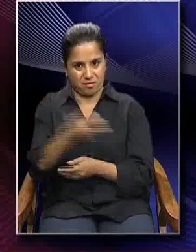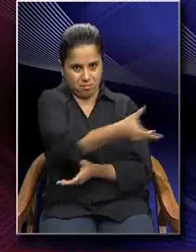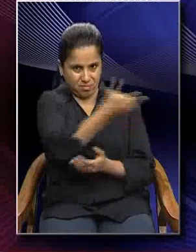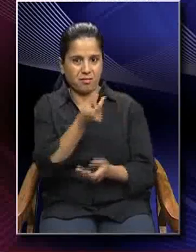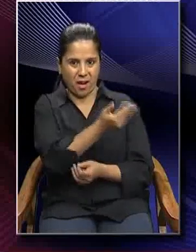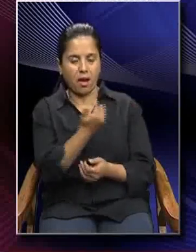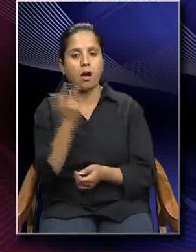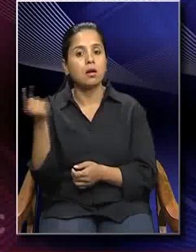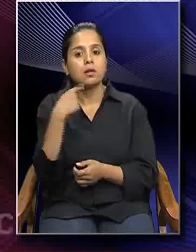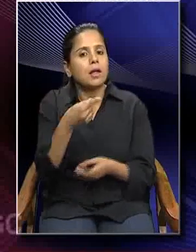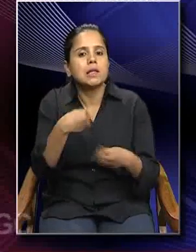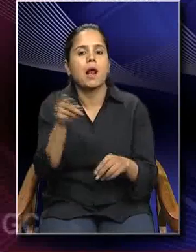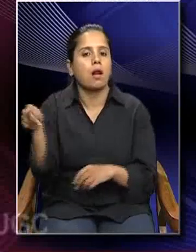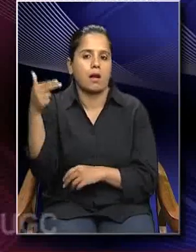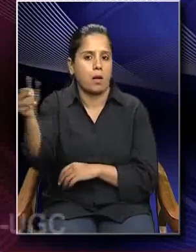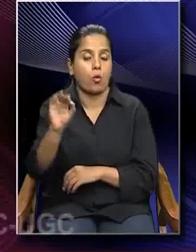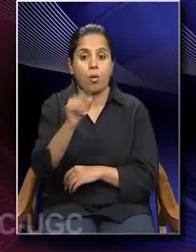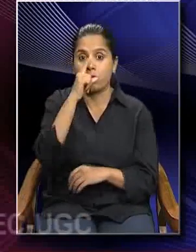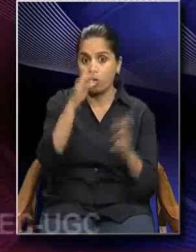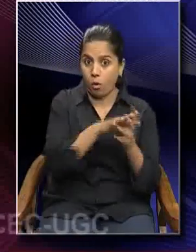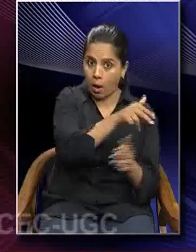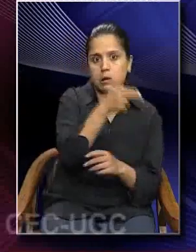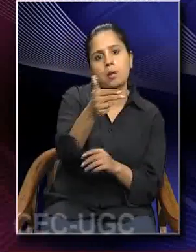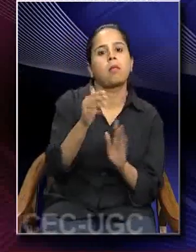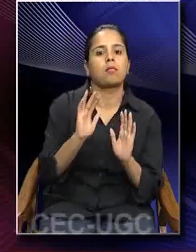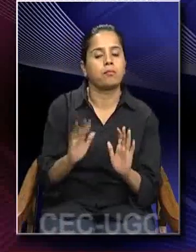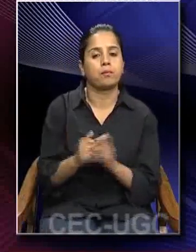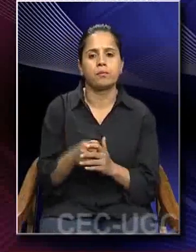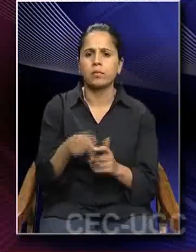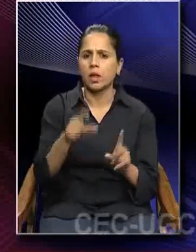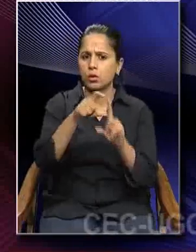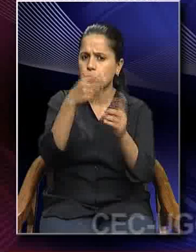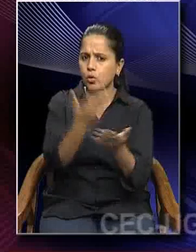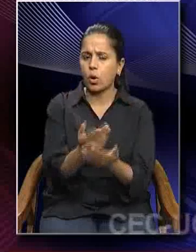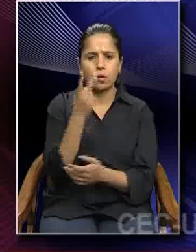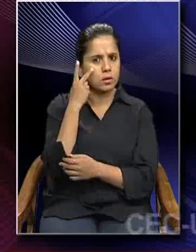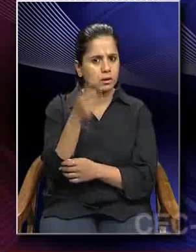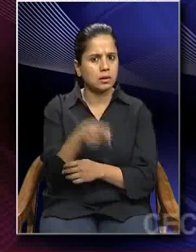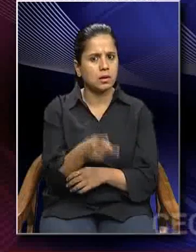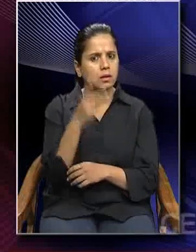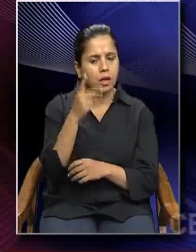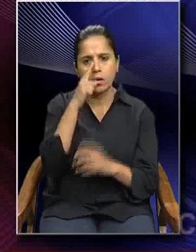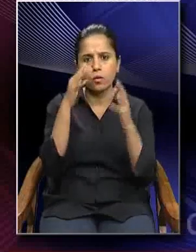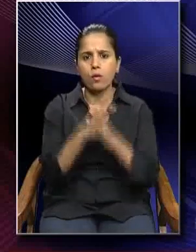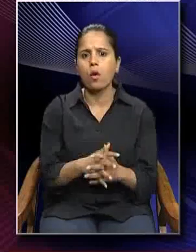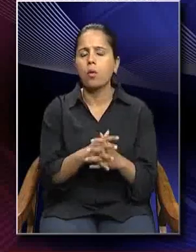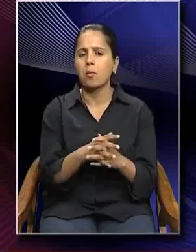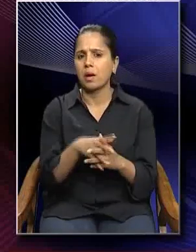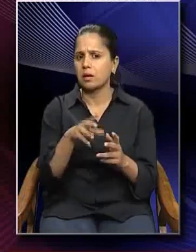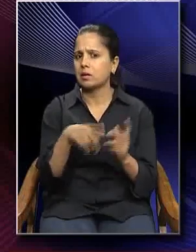So, we see that dowry came to considerably demote women